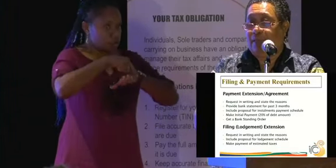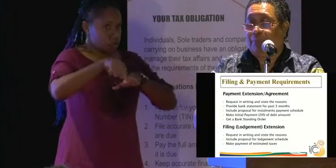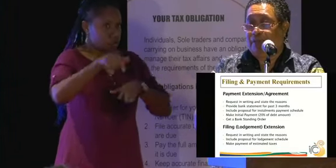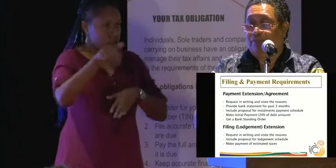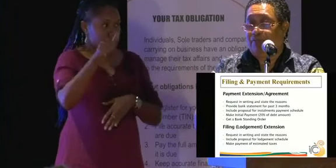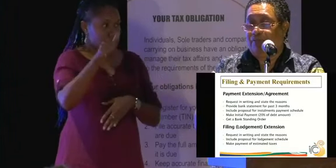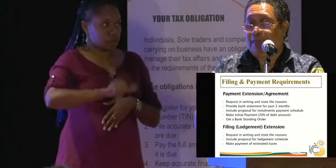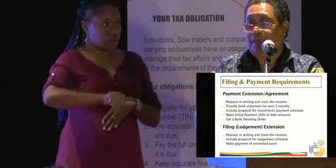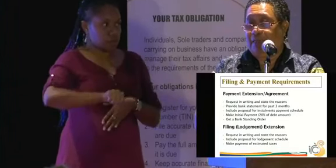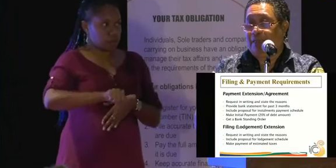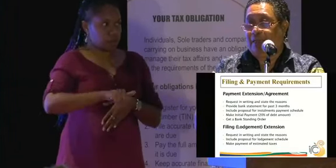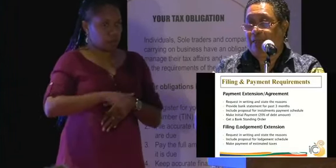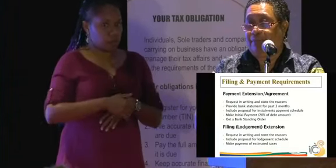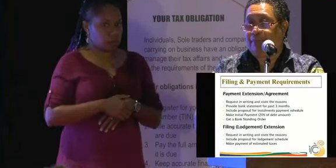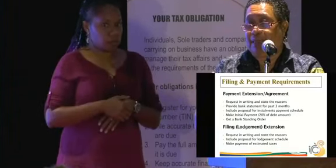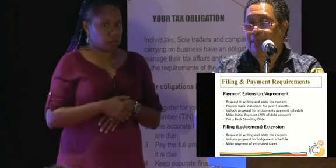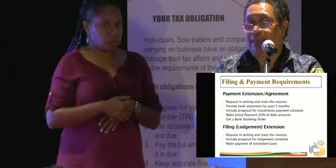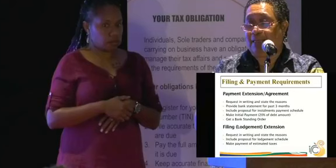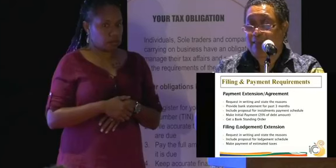Okay, apart from the